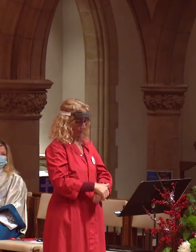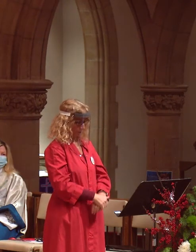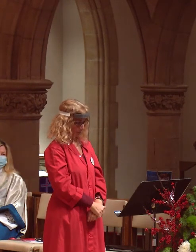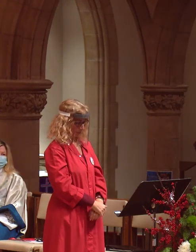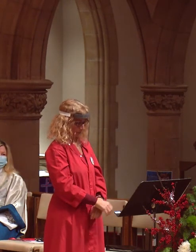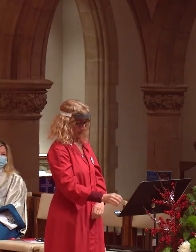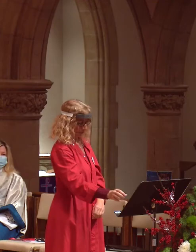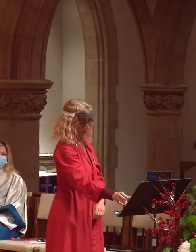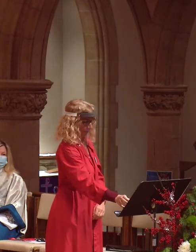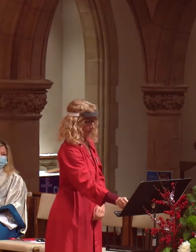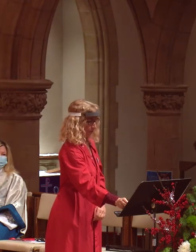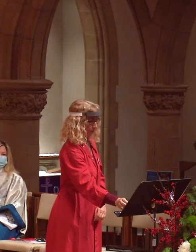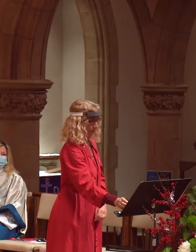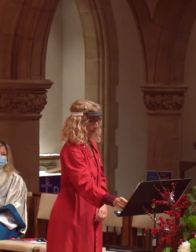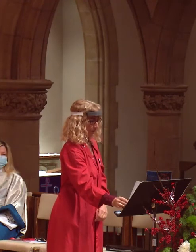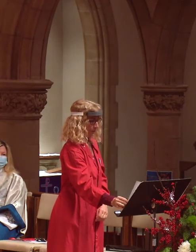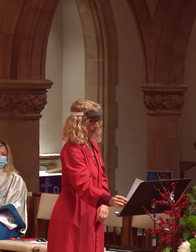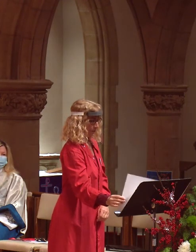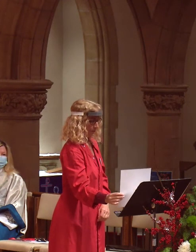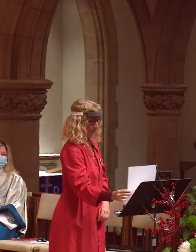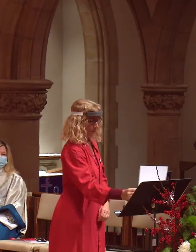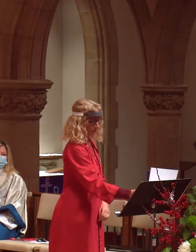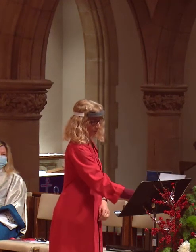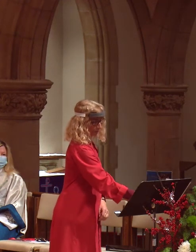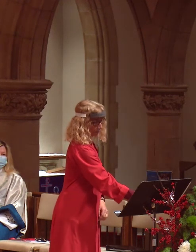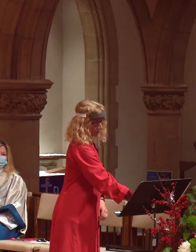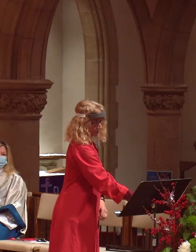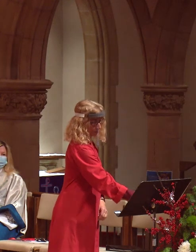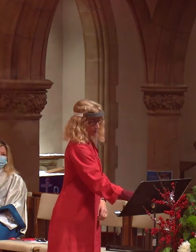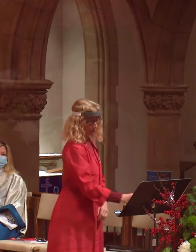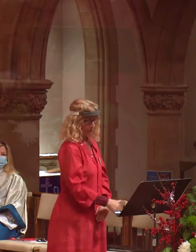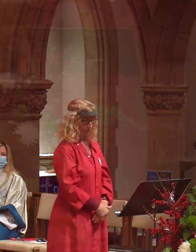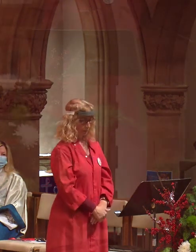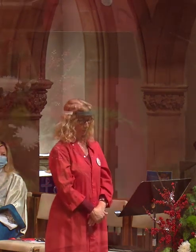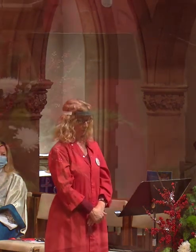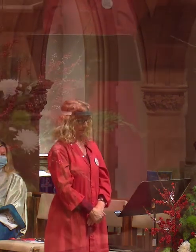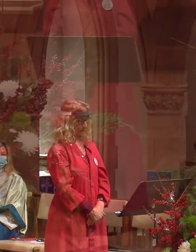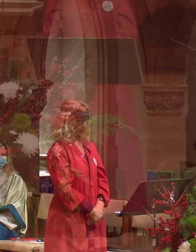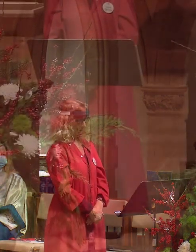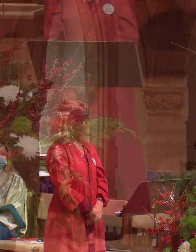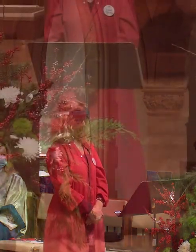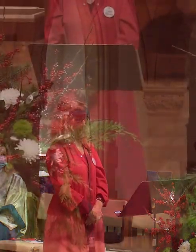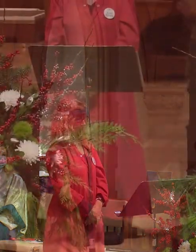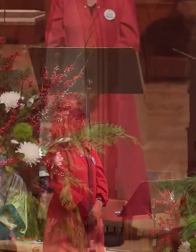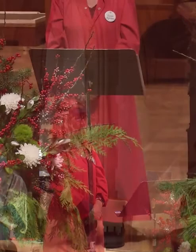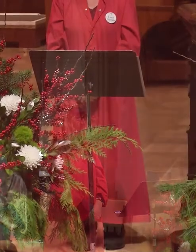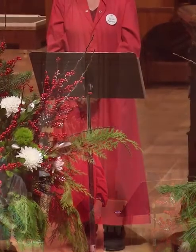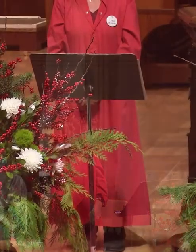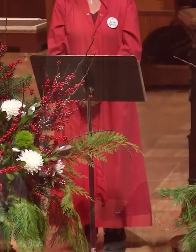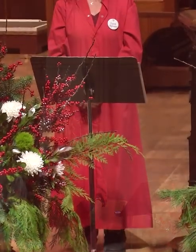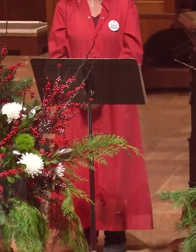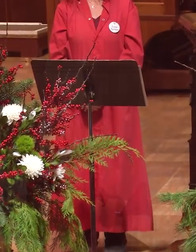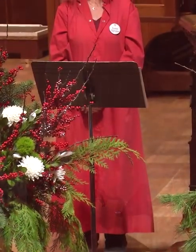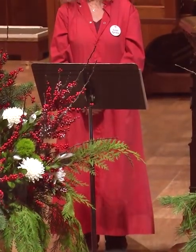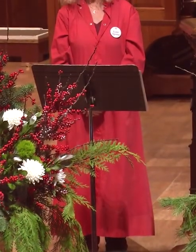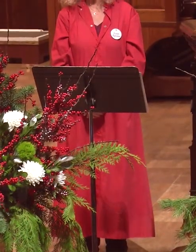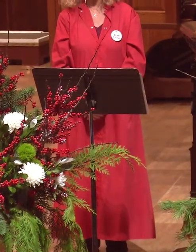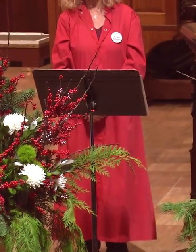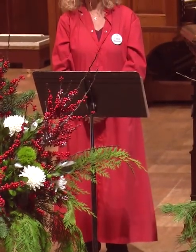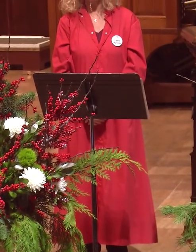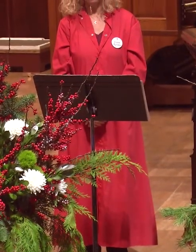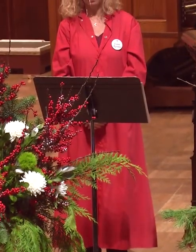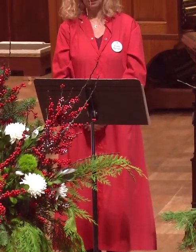Solo sabemos que mientras José y María estaban en Belén, María dio a luz a su primogénito y lo envolvió en bandas de tela y lo puso en un pesebre.